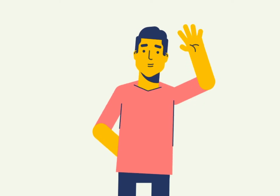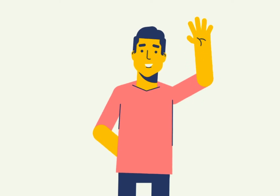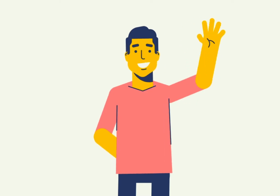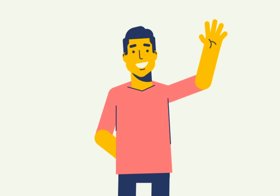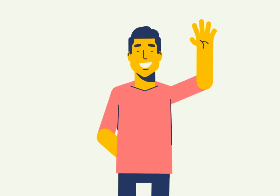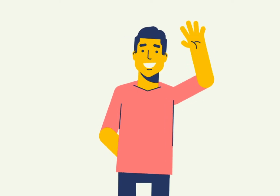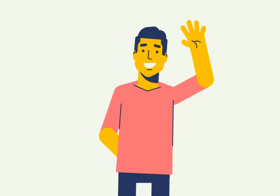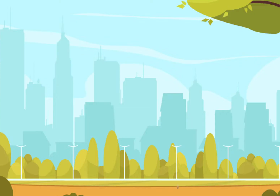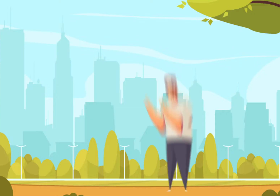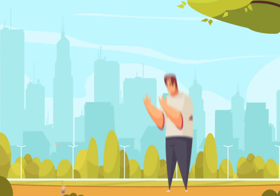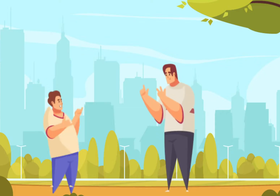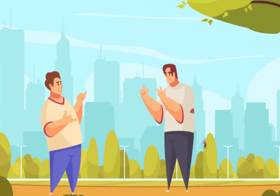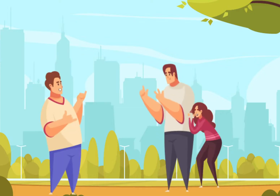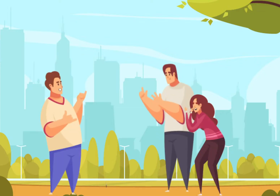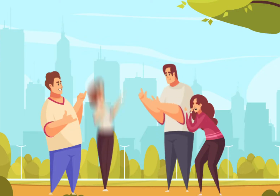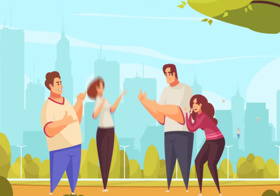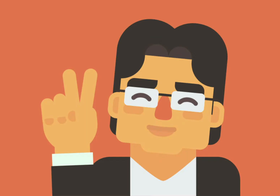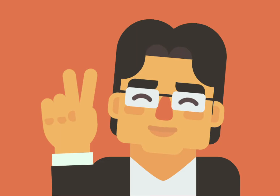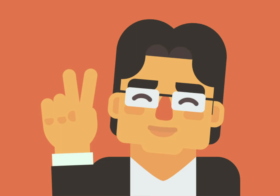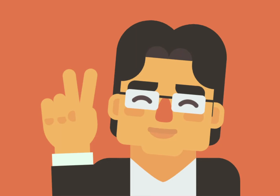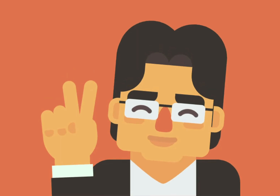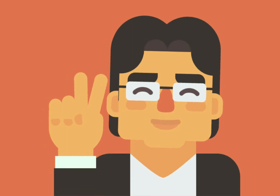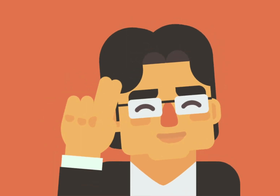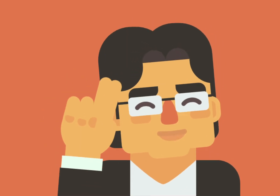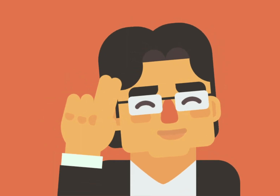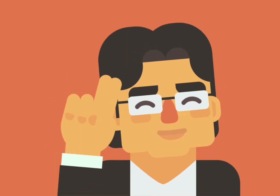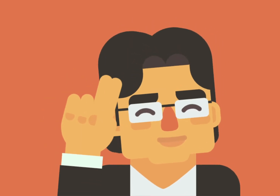diversity of all deaf people and other sign language users.